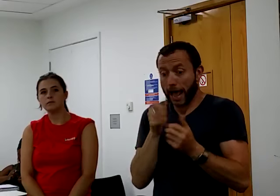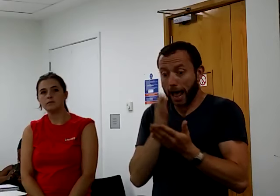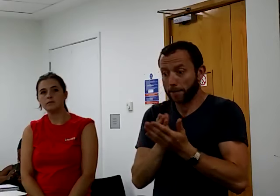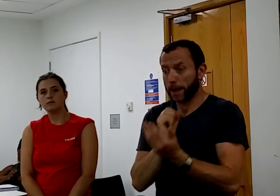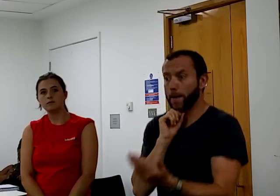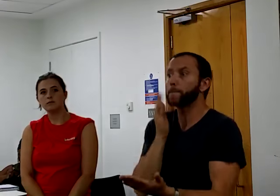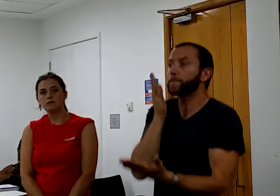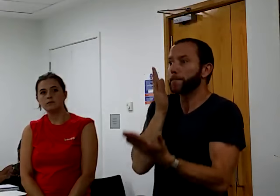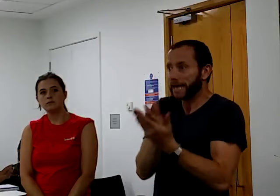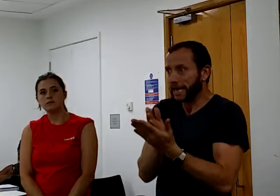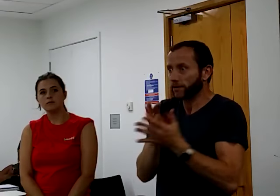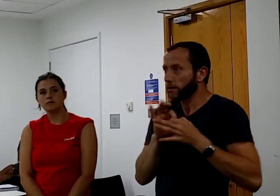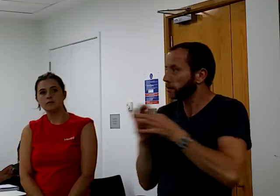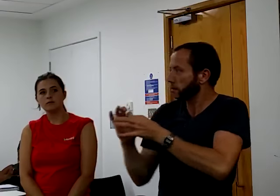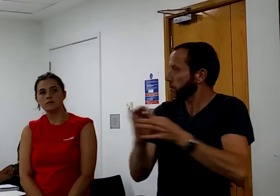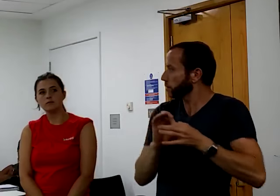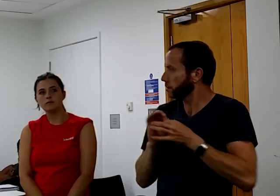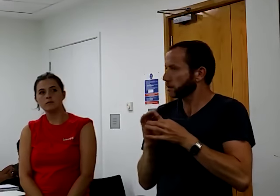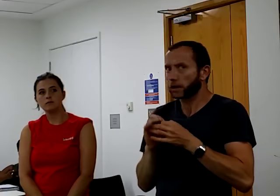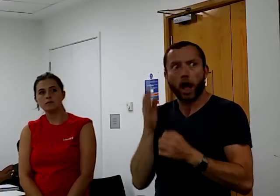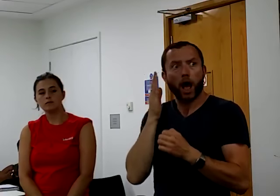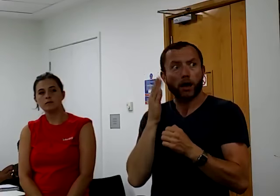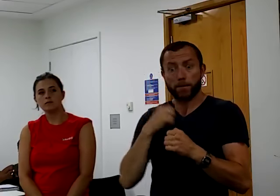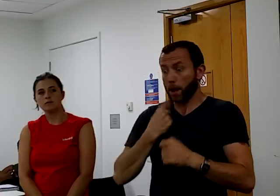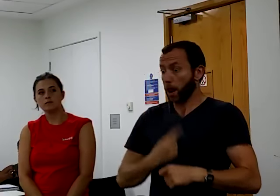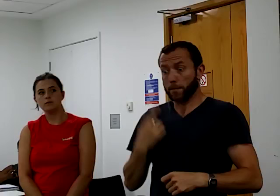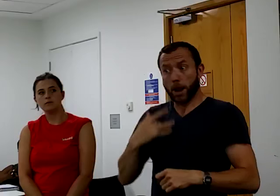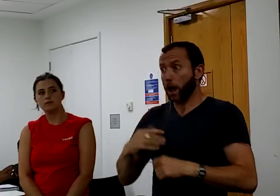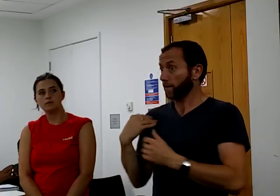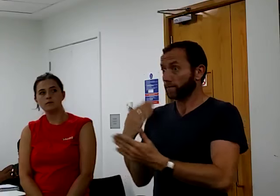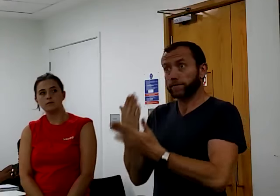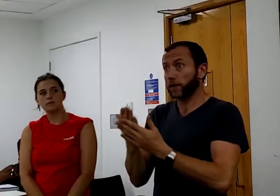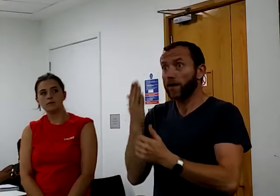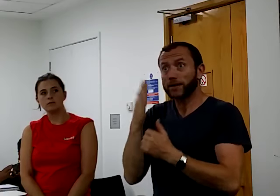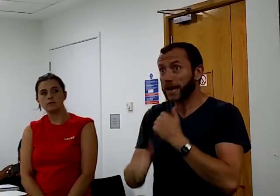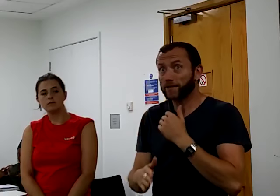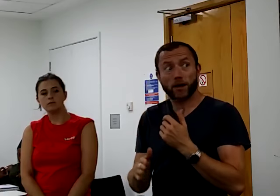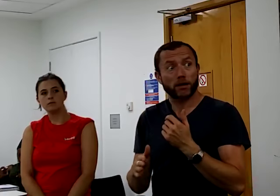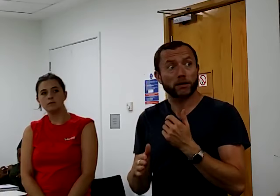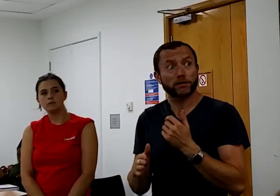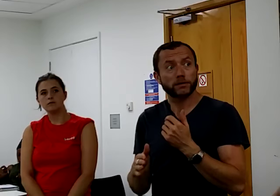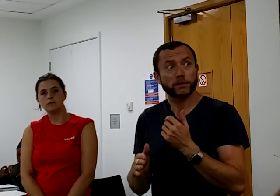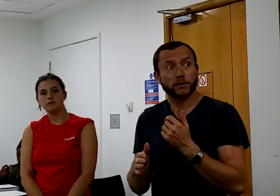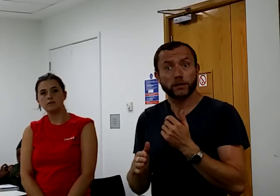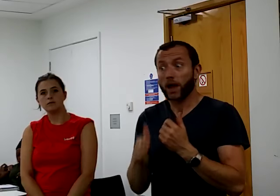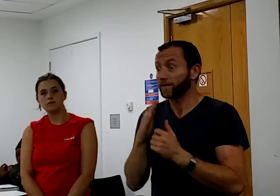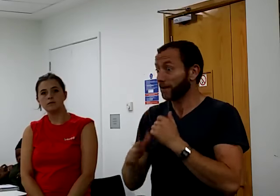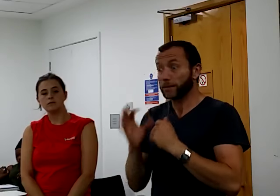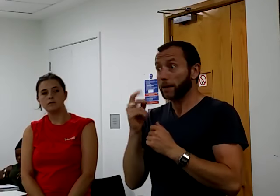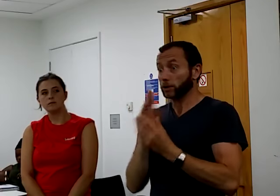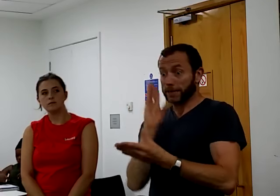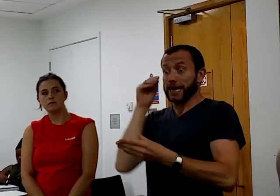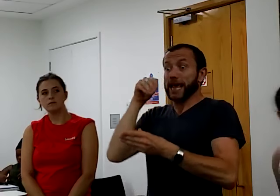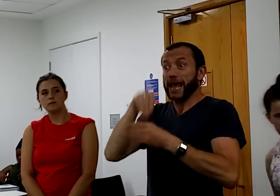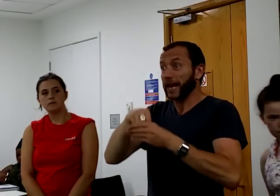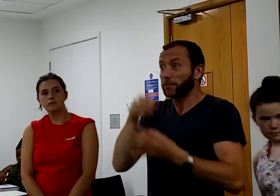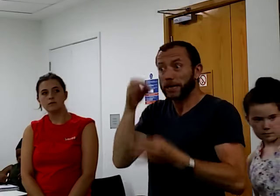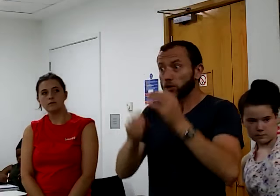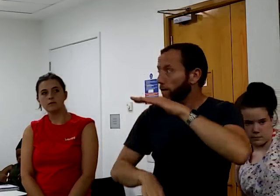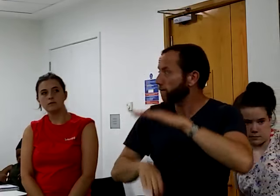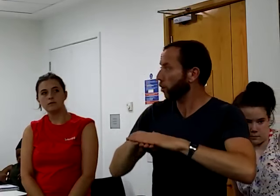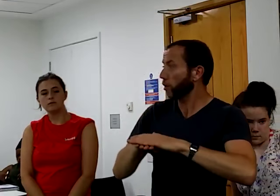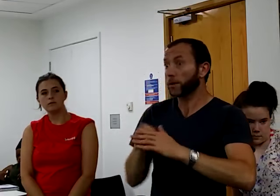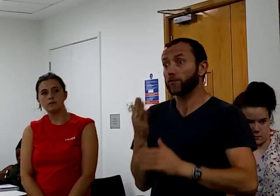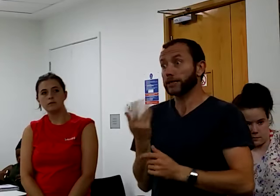believed in doing that. I've never been able to, I've just recently rejoined the Labour Party